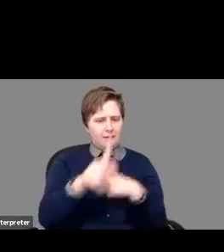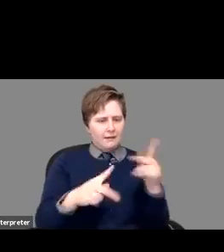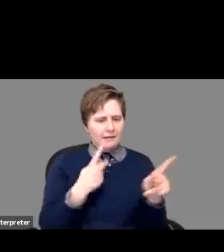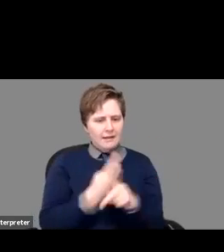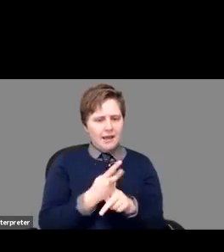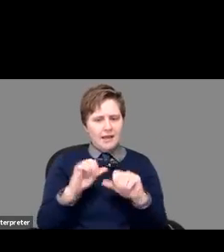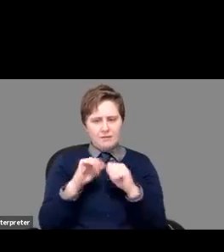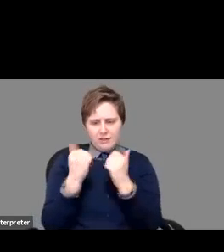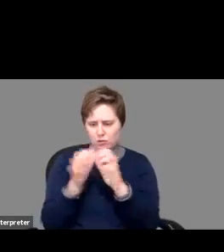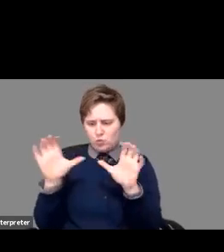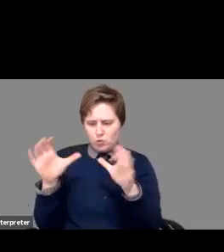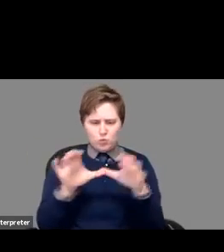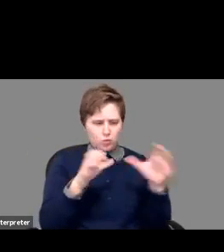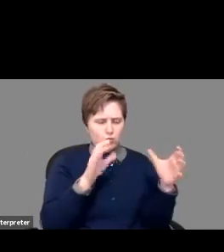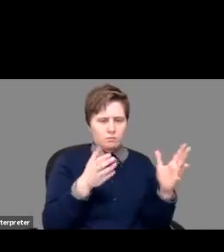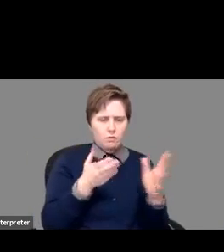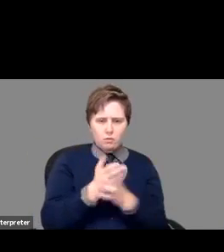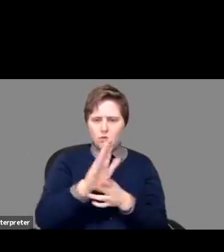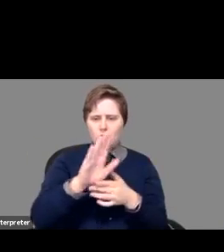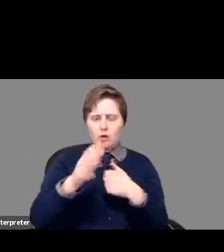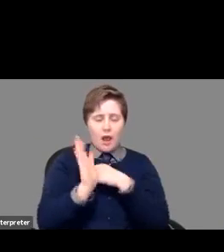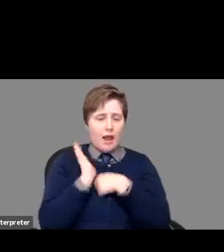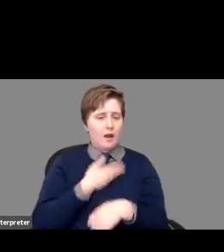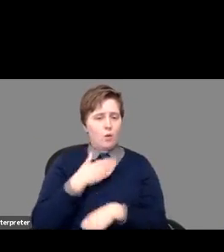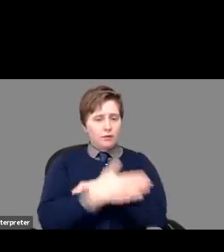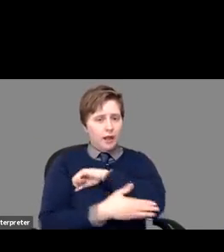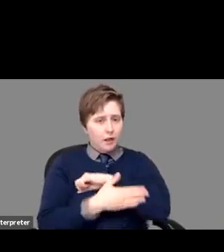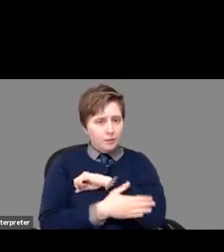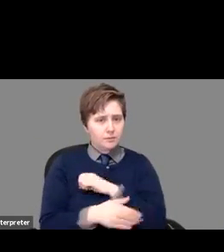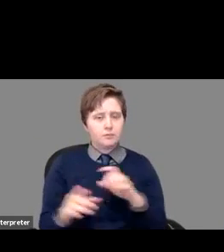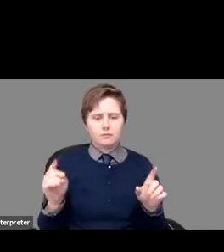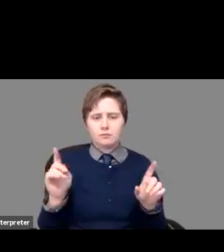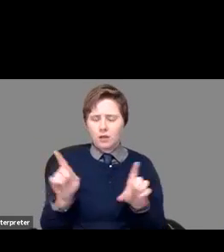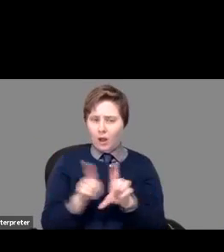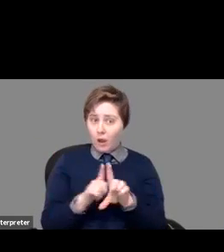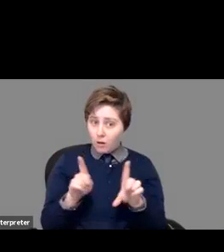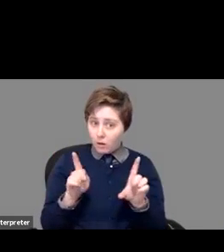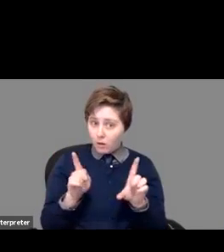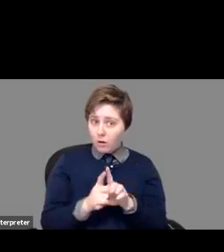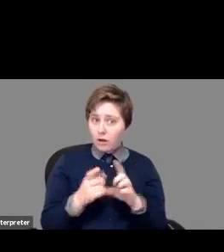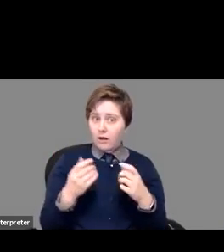of agencies throughout the county. In addition, though, there were